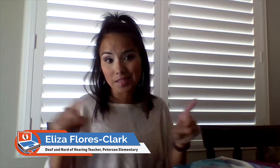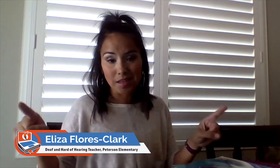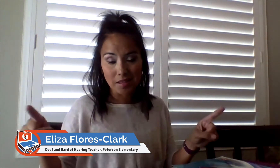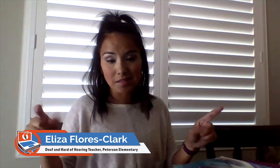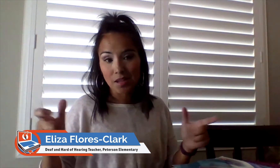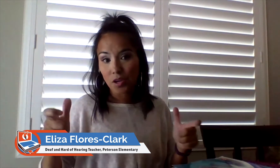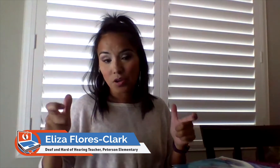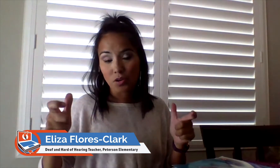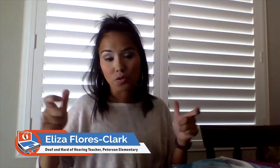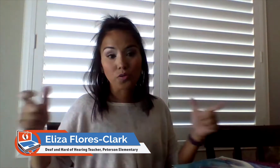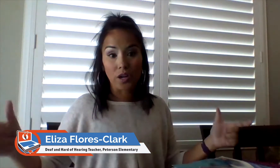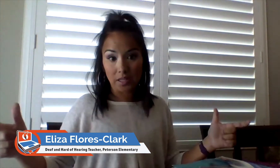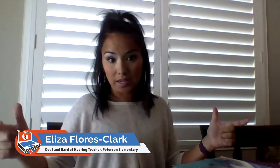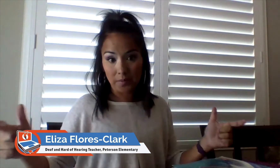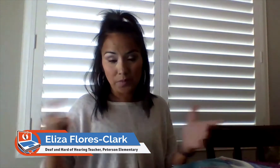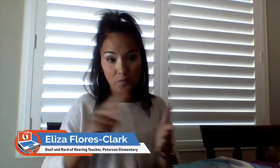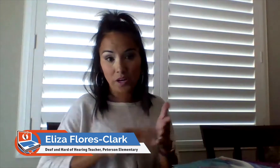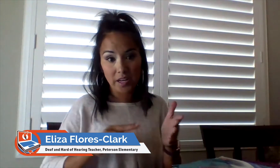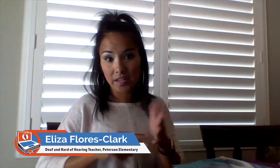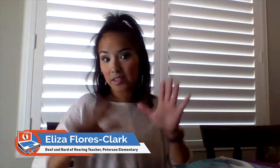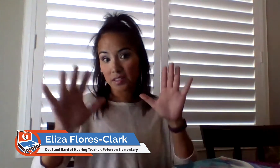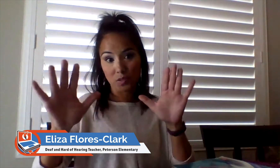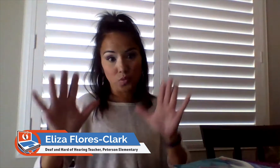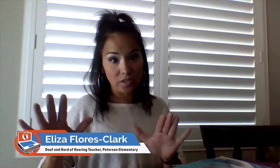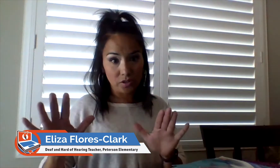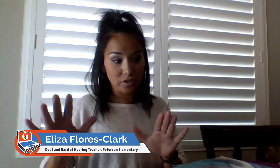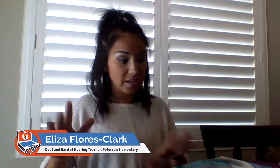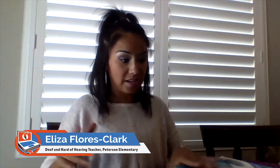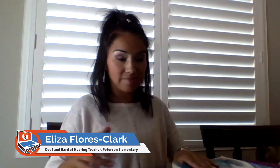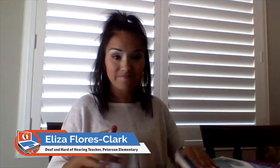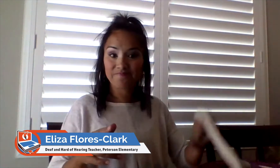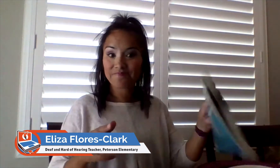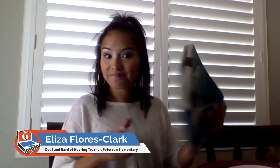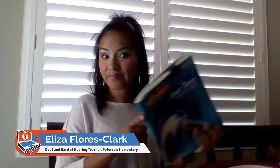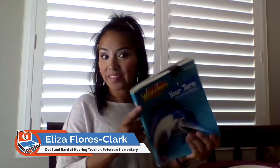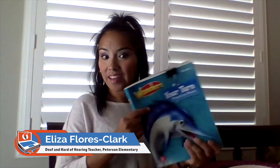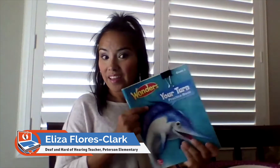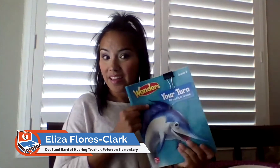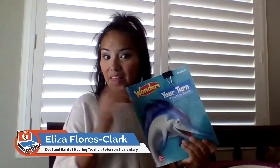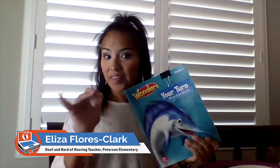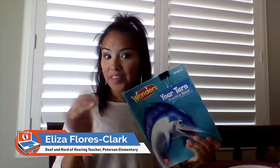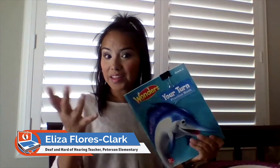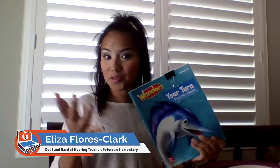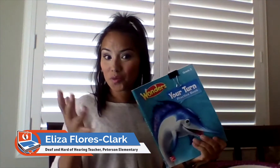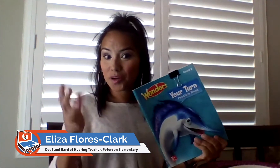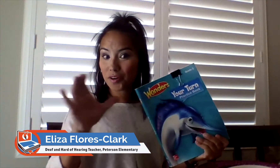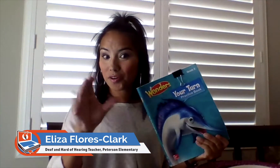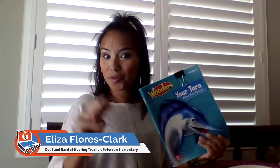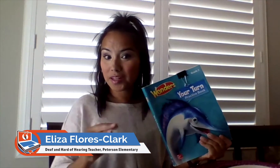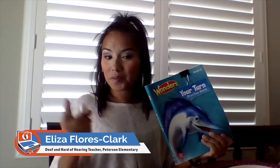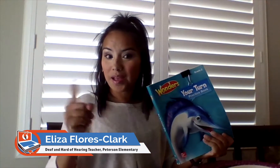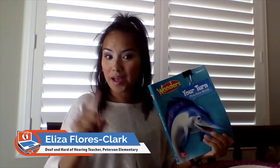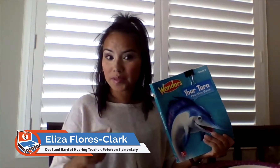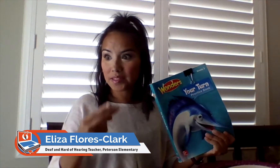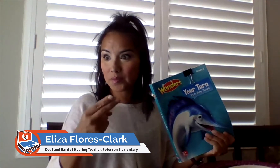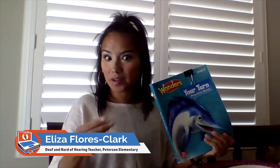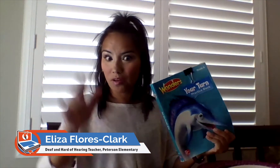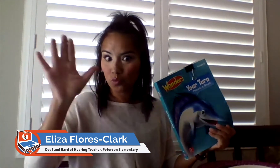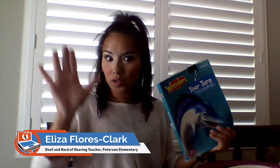success greatly. Reading does wonders, and that's what our curriculum happens to be called,